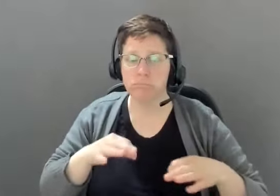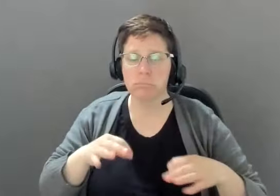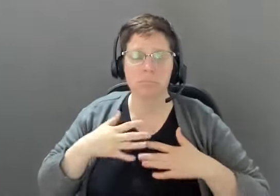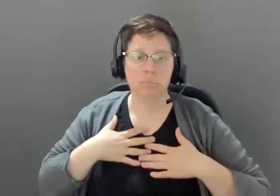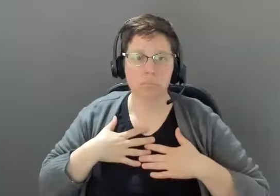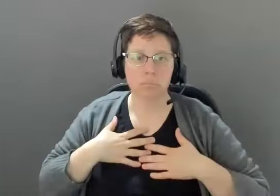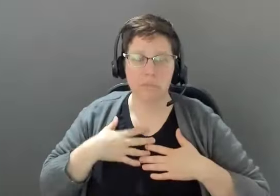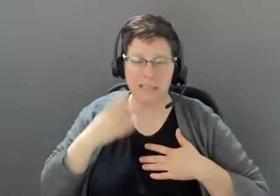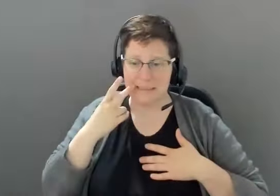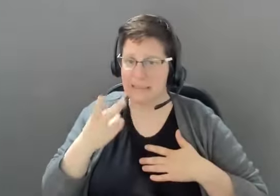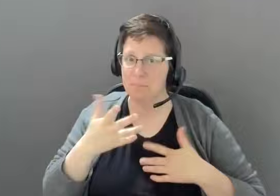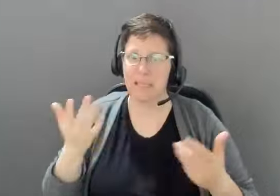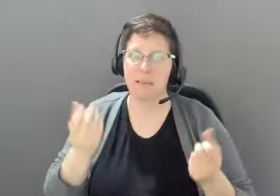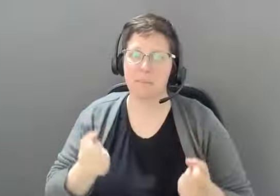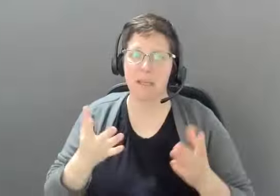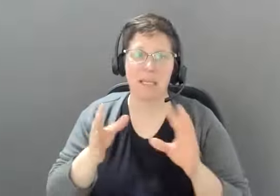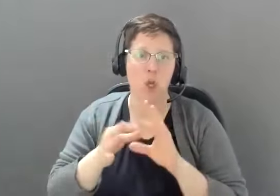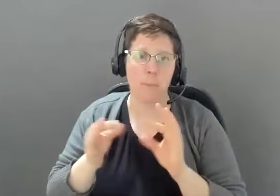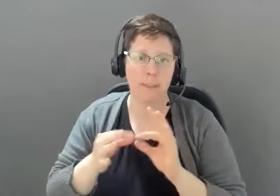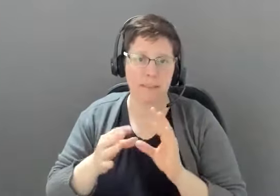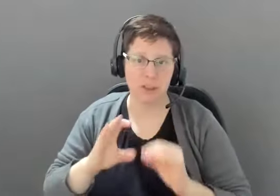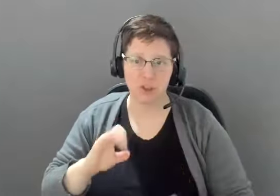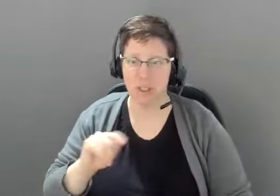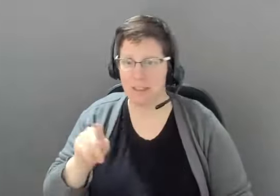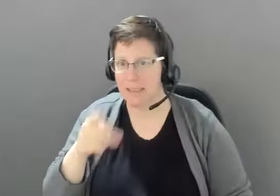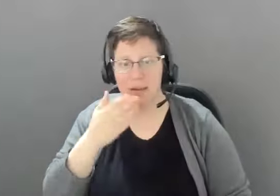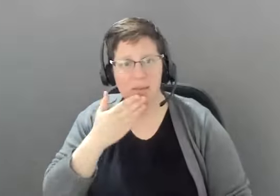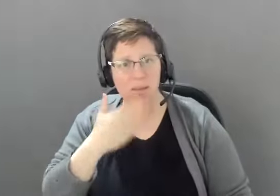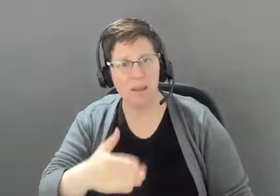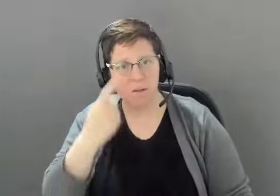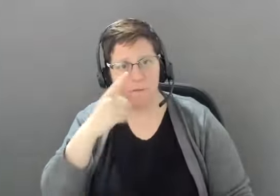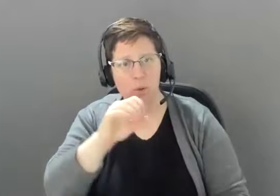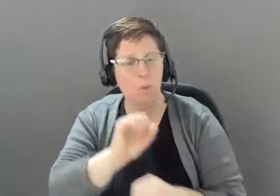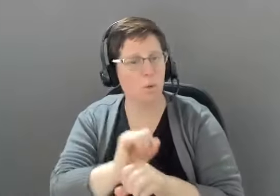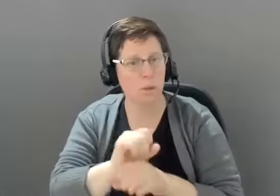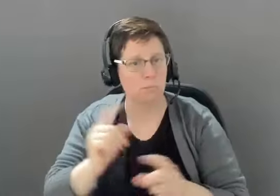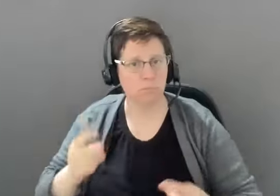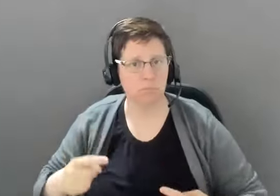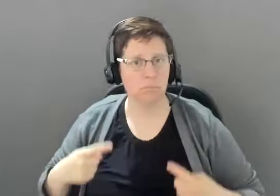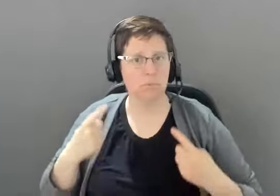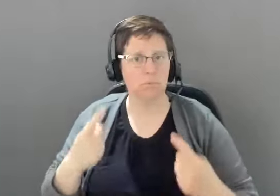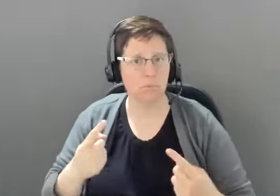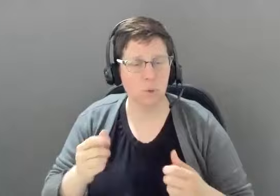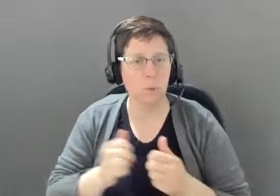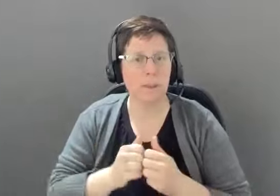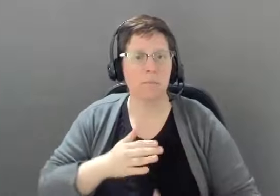chat. Thank you for your work with My Voice, My Choice. It's really so inspiring to see what's possible, and it really speaks